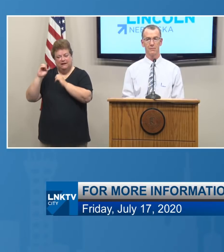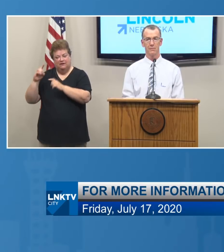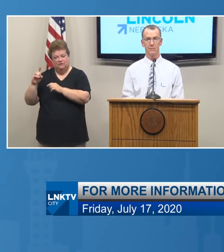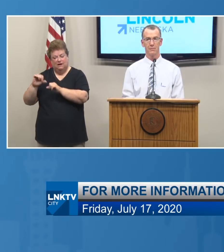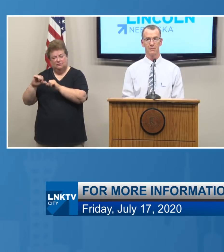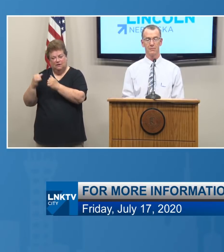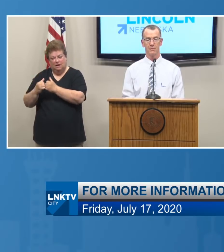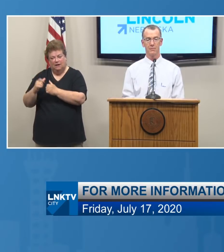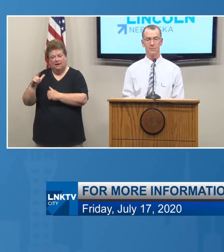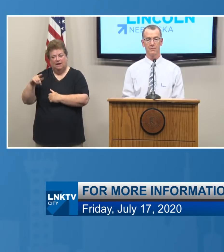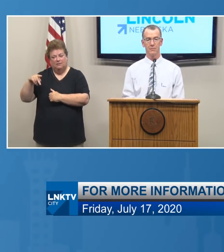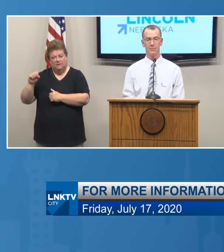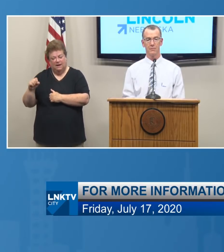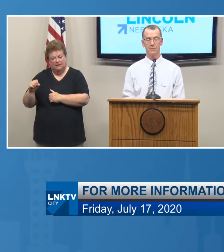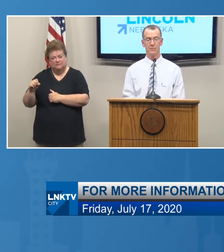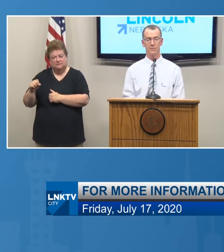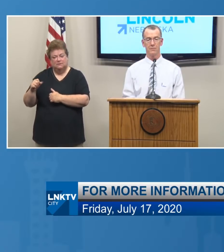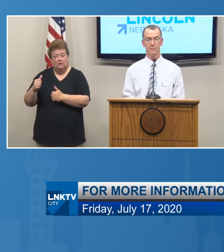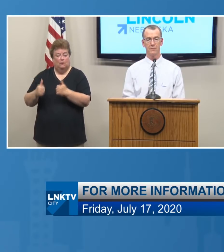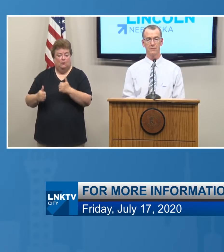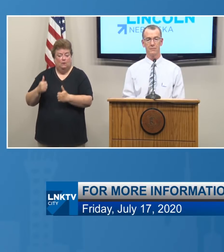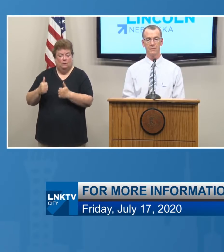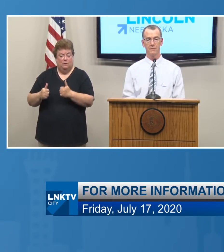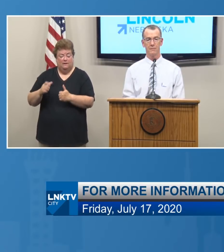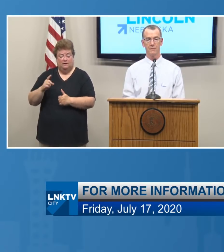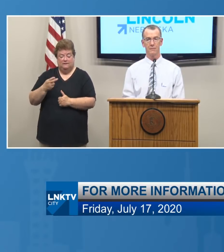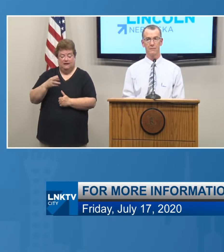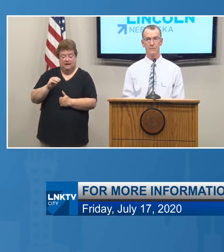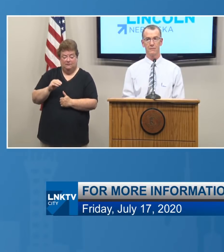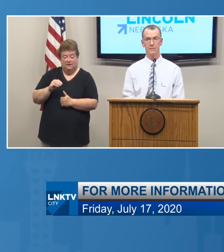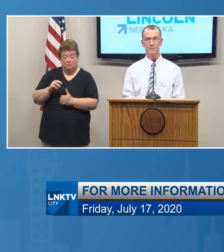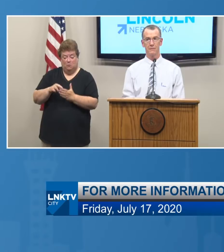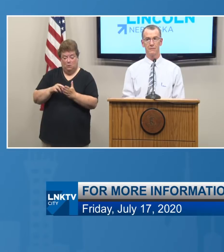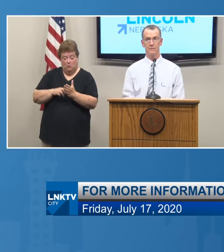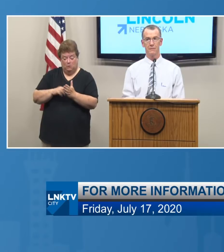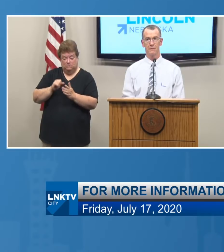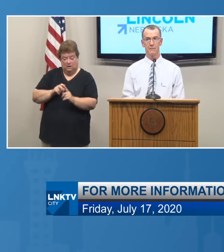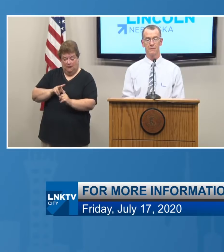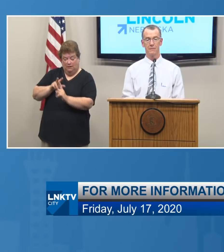and LPS about whether the current DHM rules applied